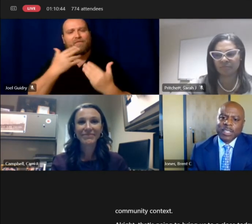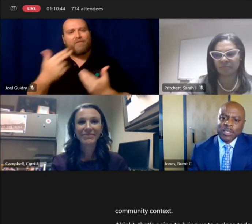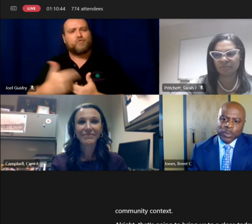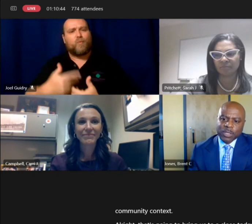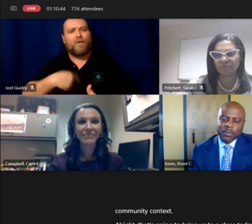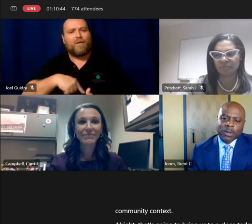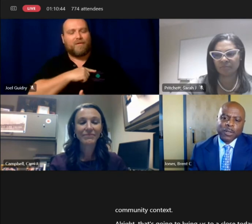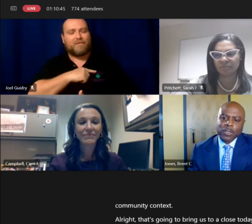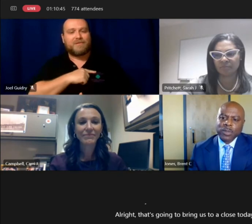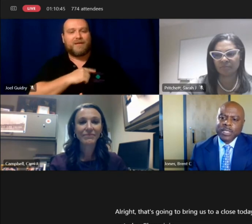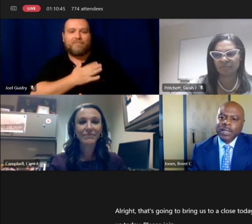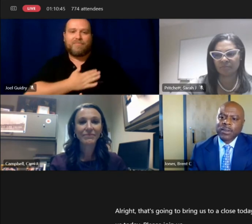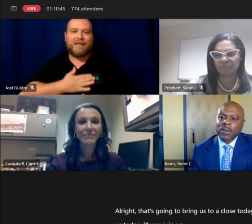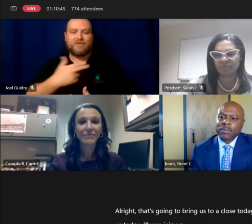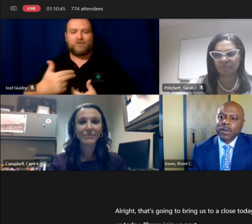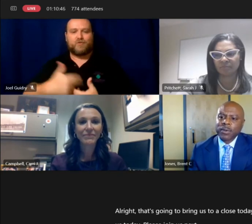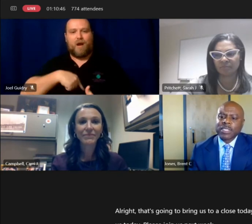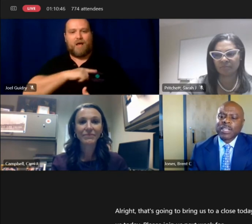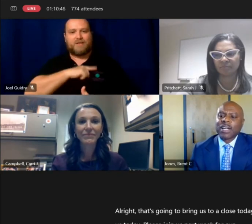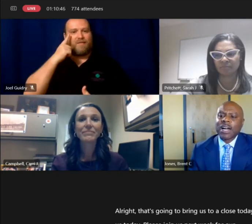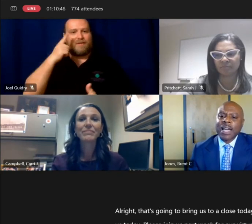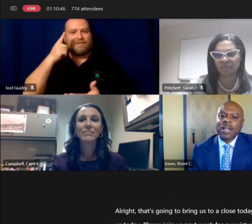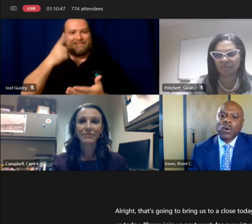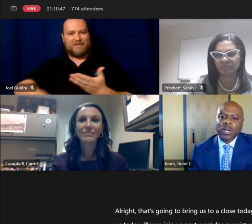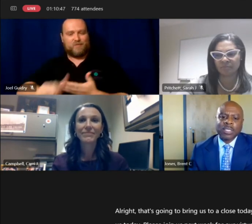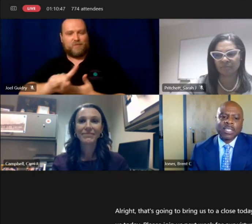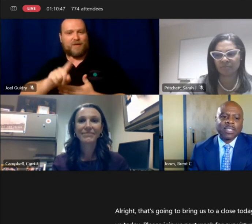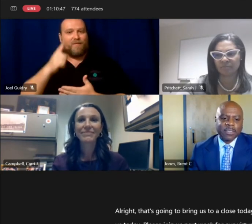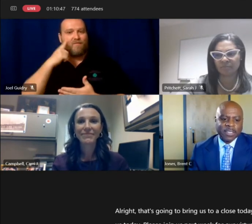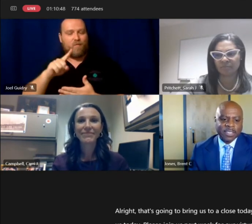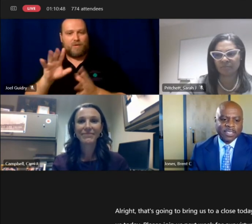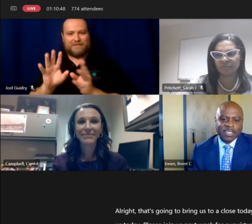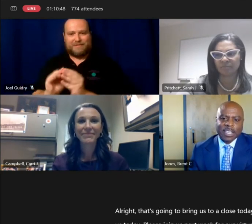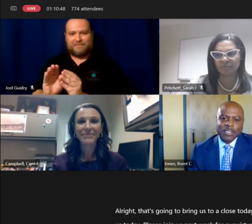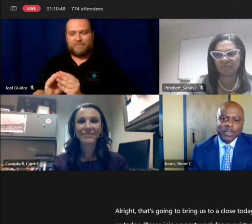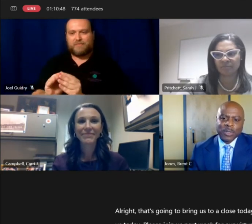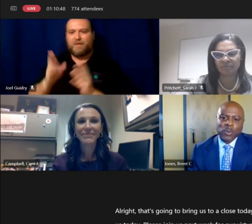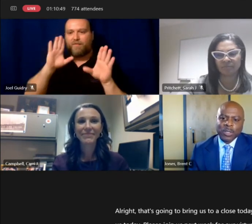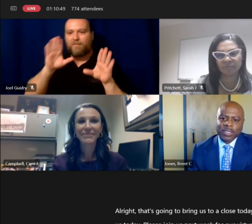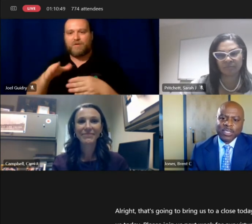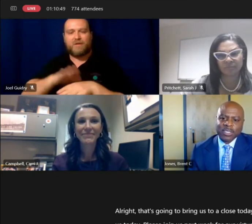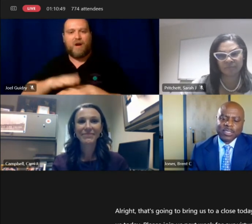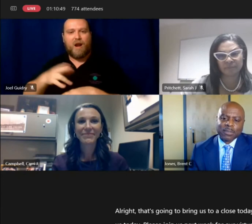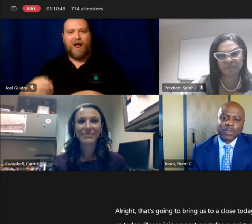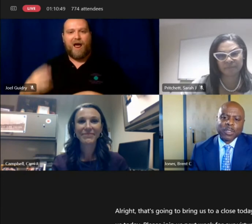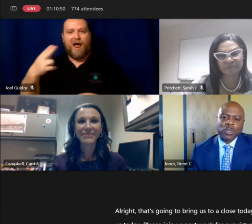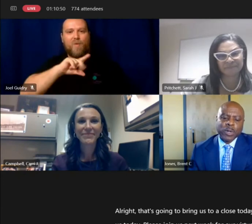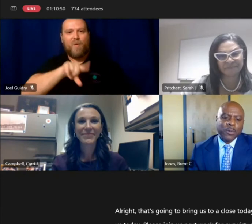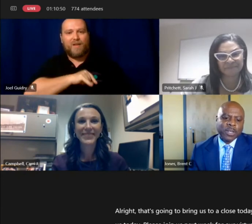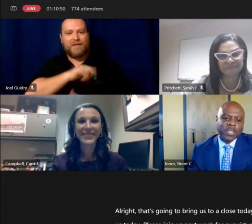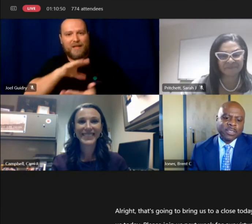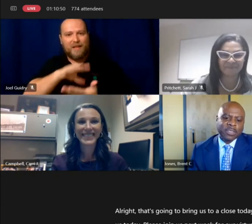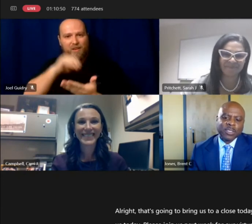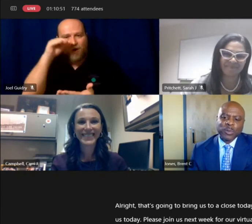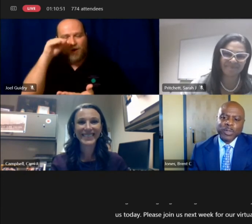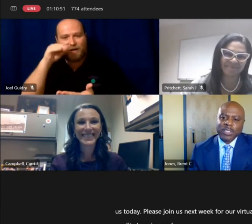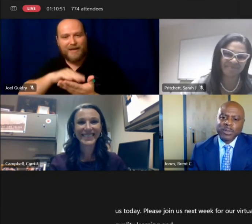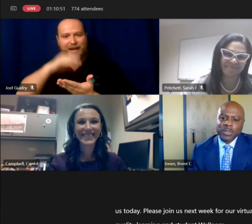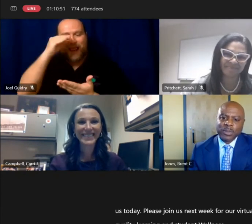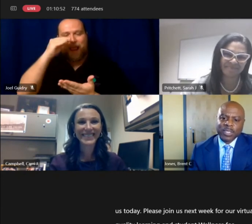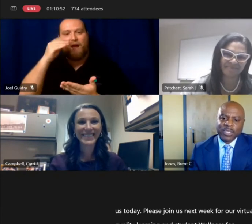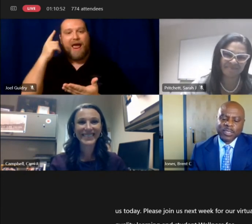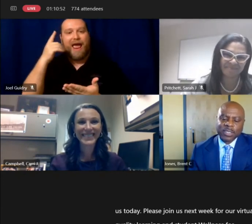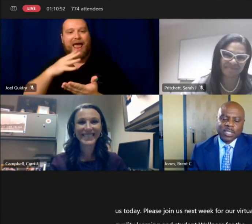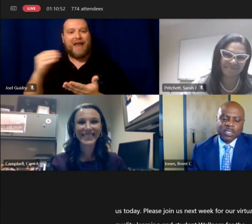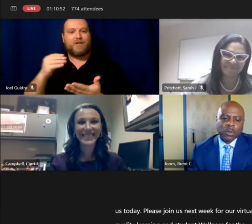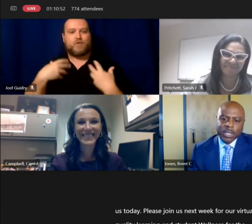next week for our virtual town hall focused on high quality learning and student wellness for the 21-22 school